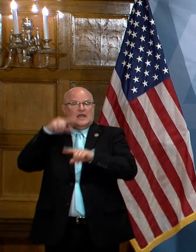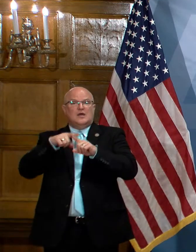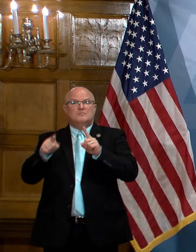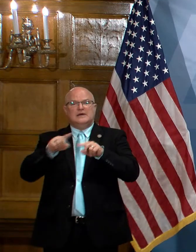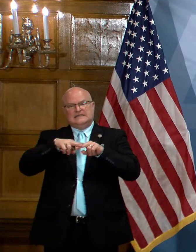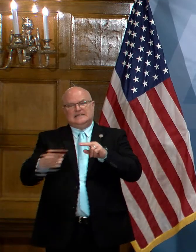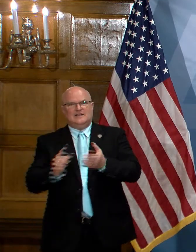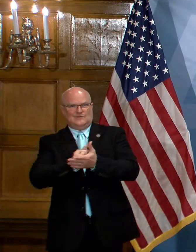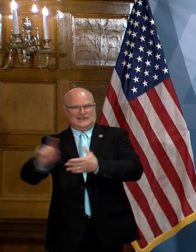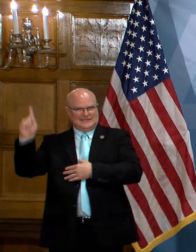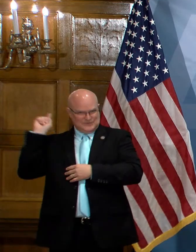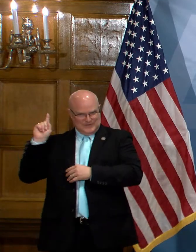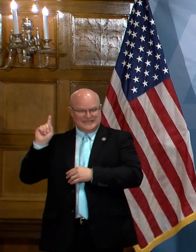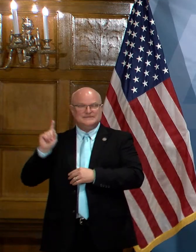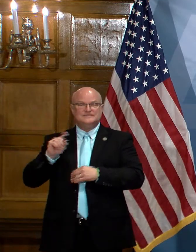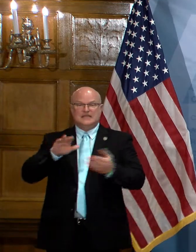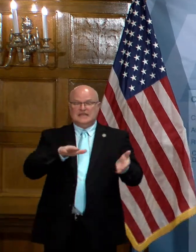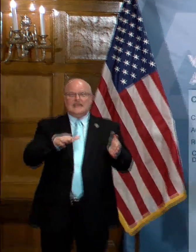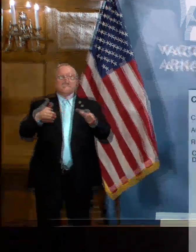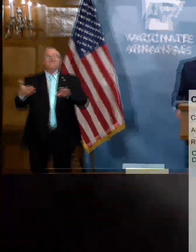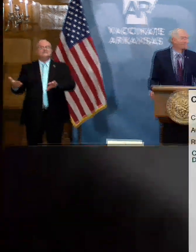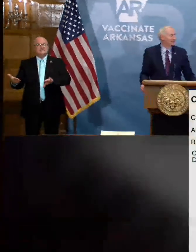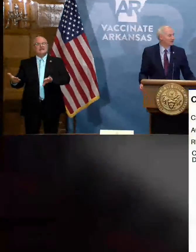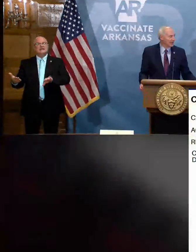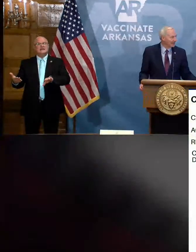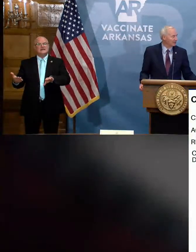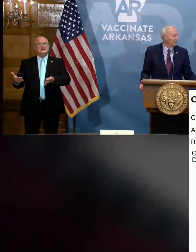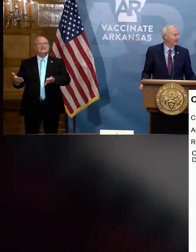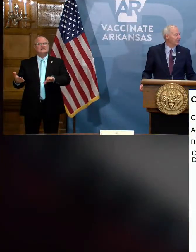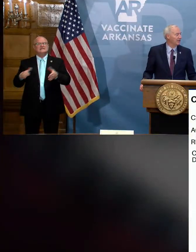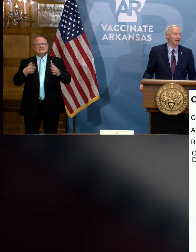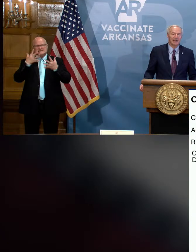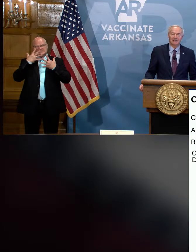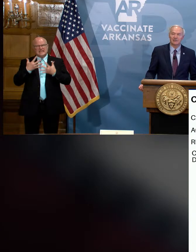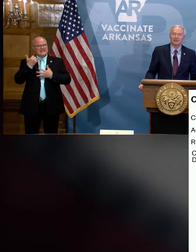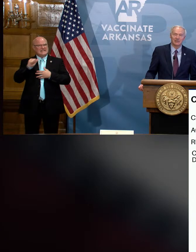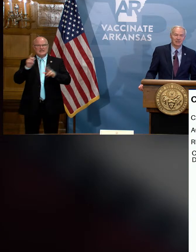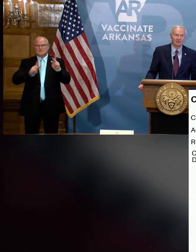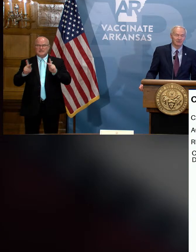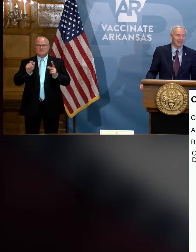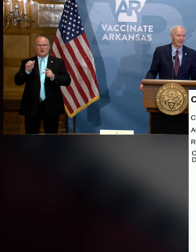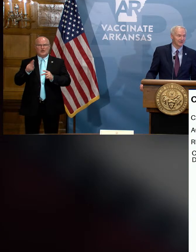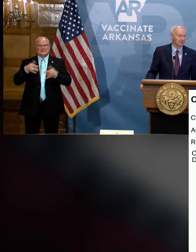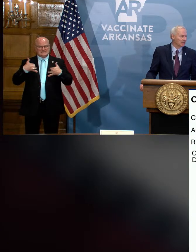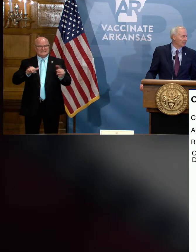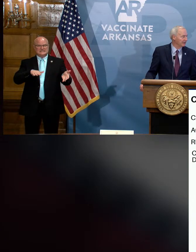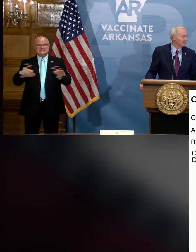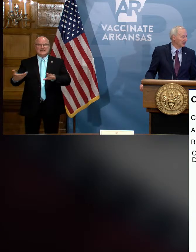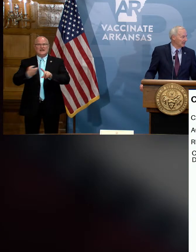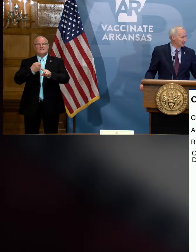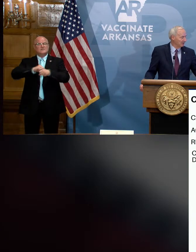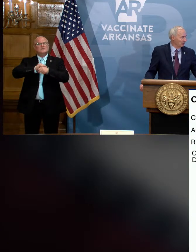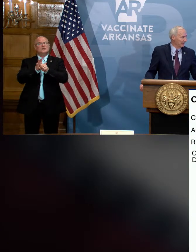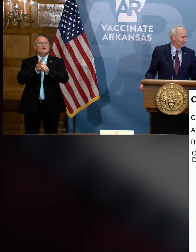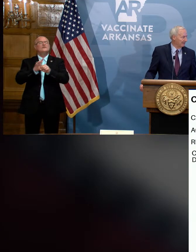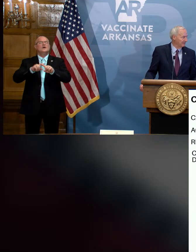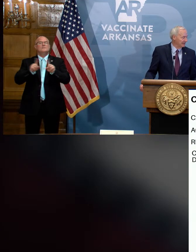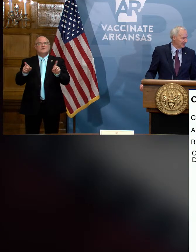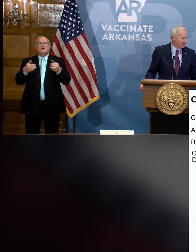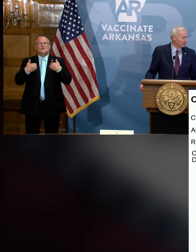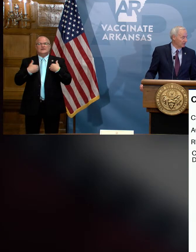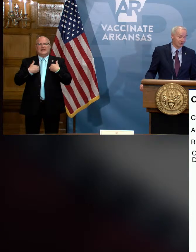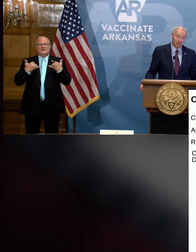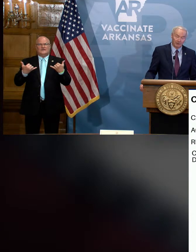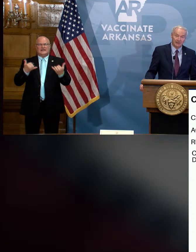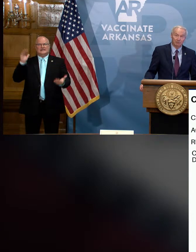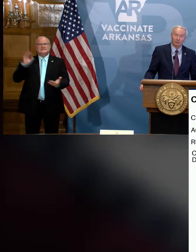from a week ago. The deaths is sad that we have any Arkansan that still dies from COVID, but we have